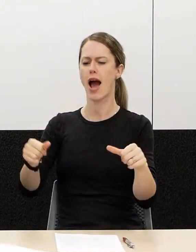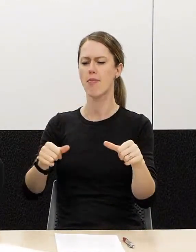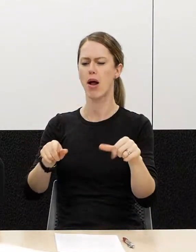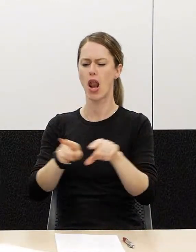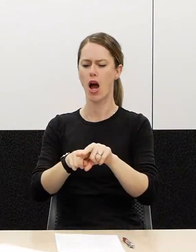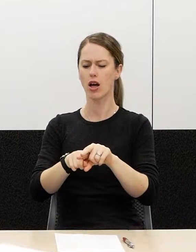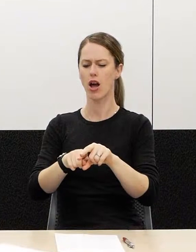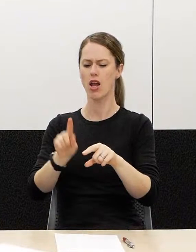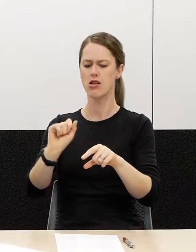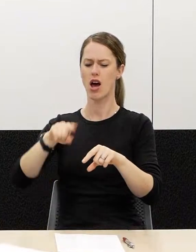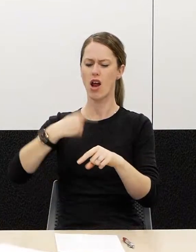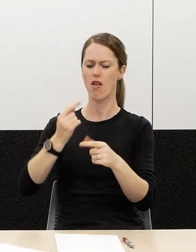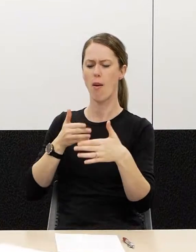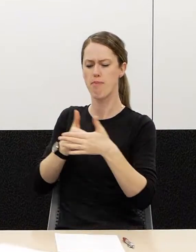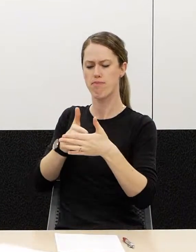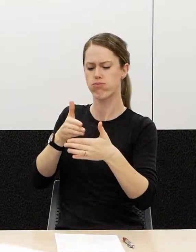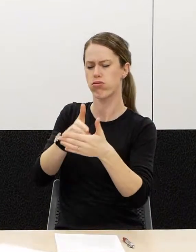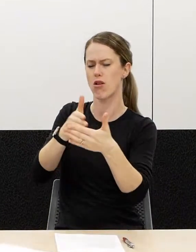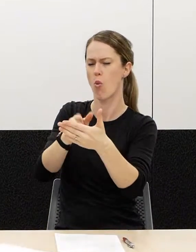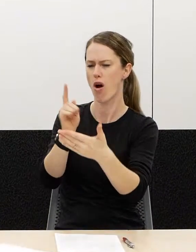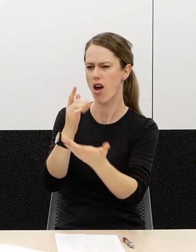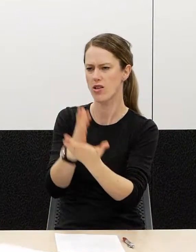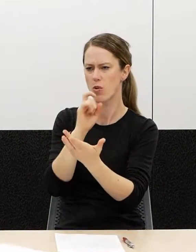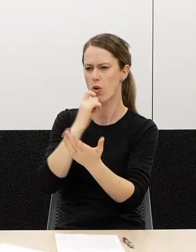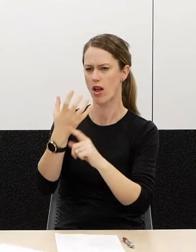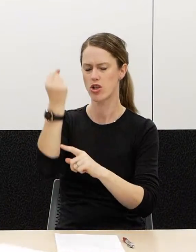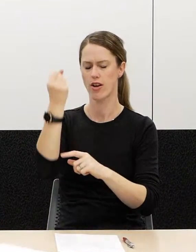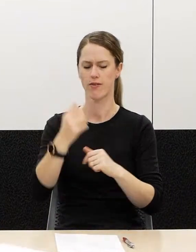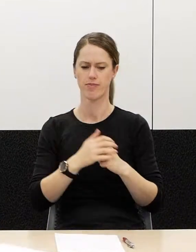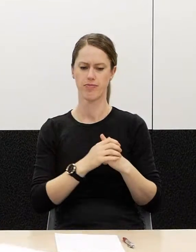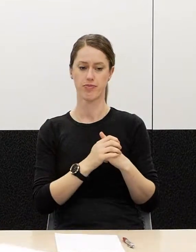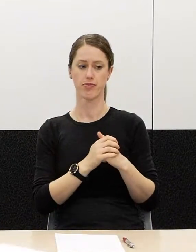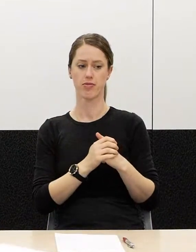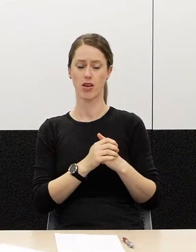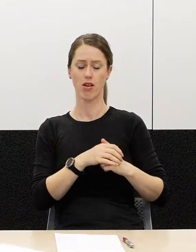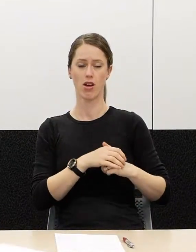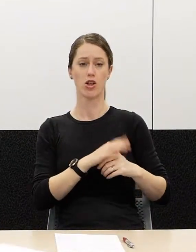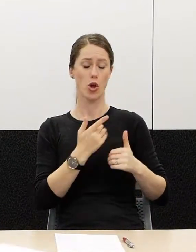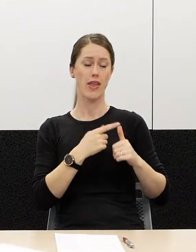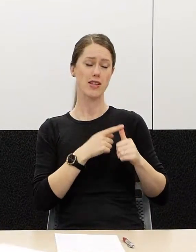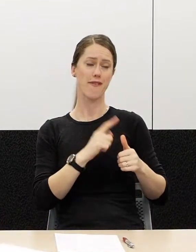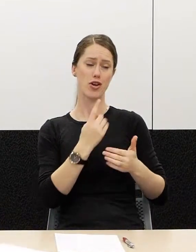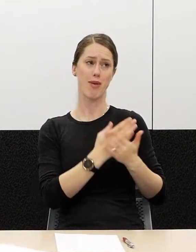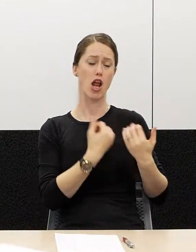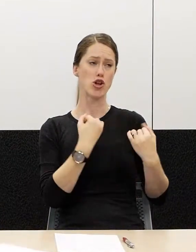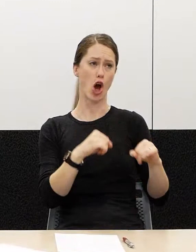actually achieve? The answer to the first part of that question is no.